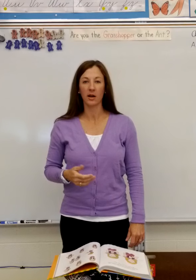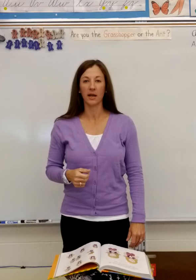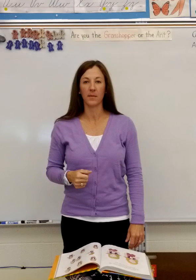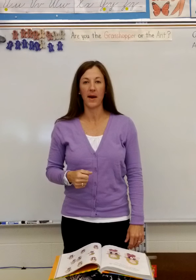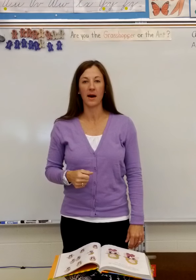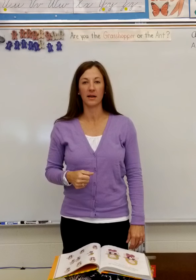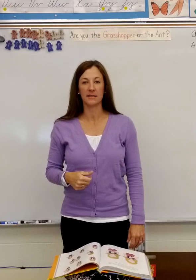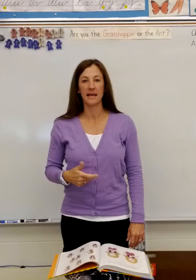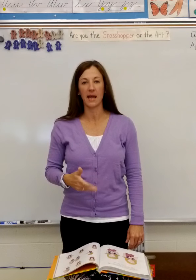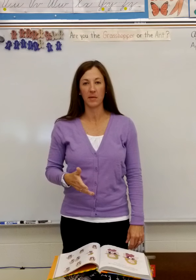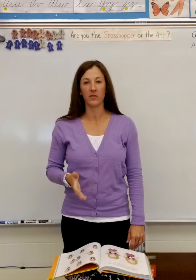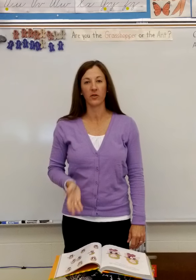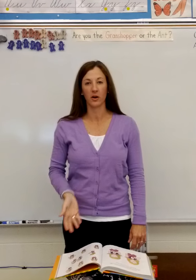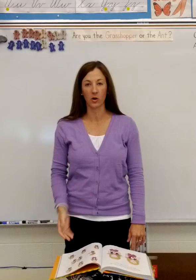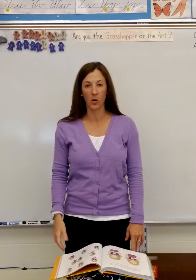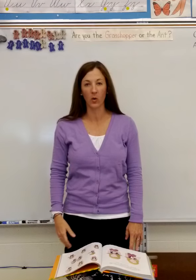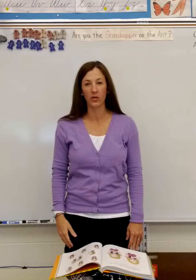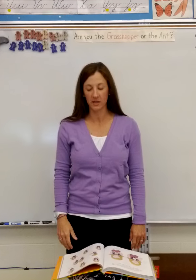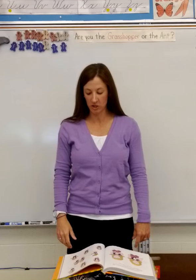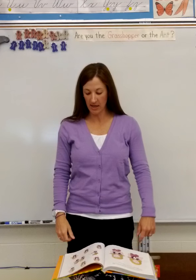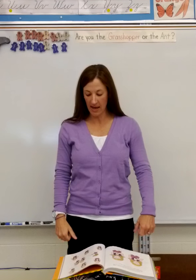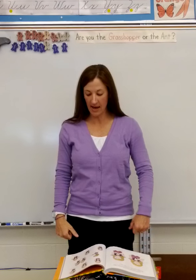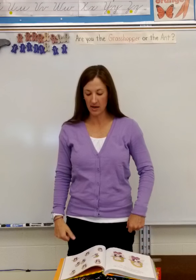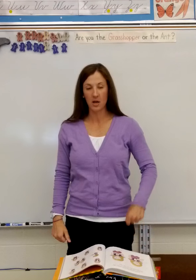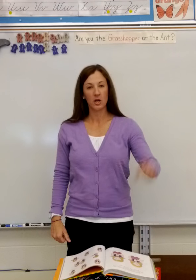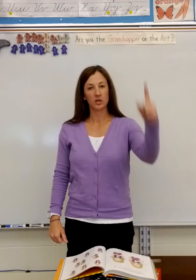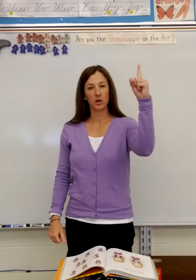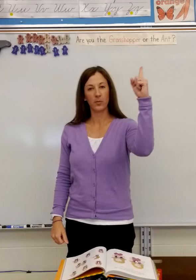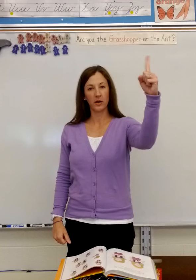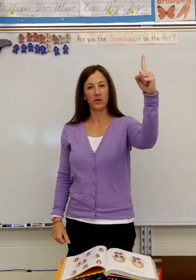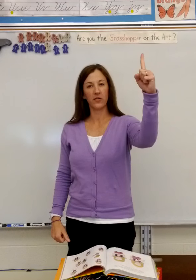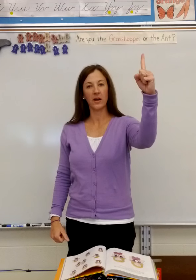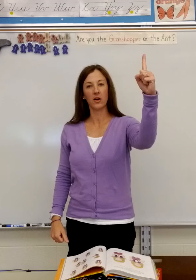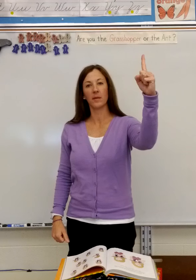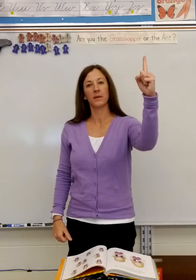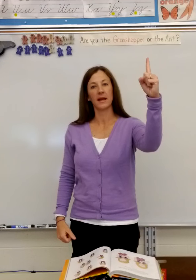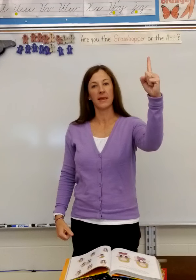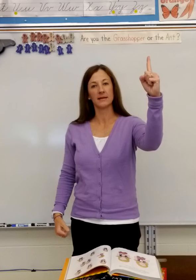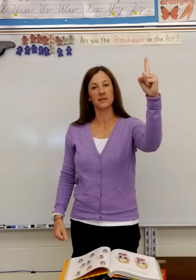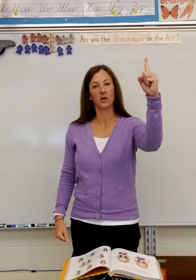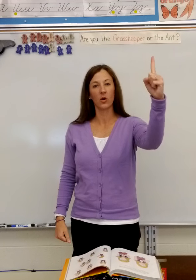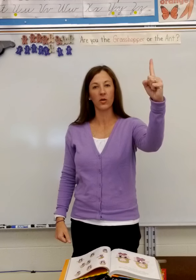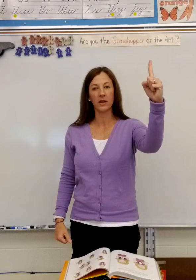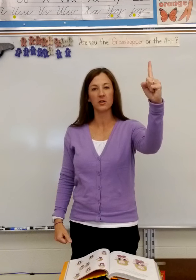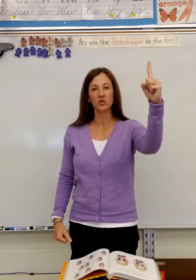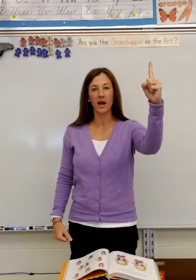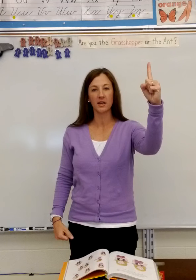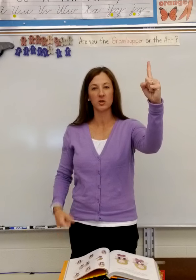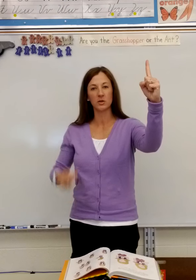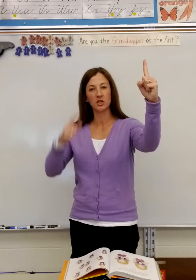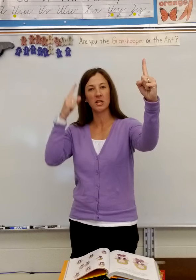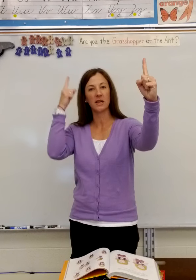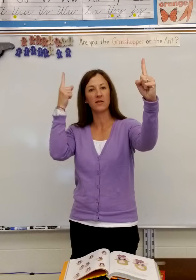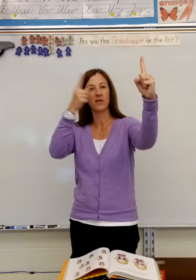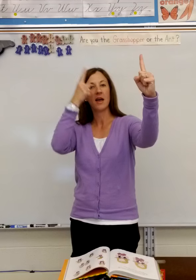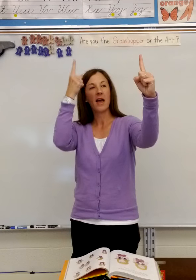talking about is aiming for a goal that she had. So you put your finger up like that's the goal that you're trying to achieve, and